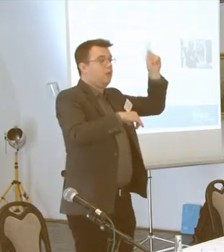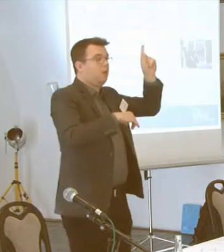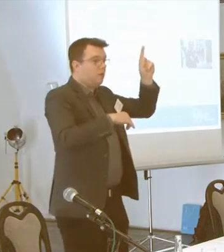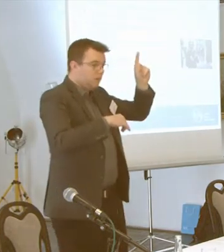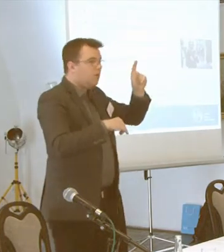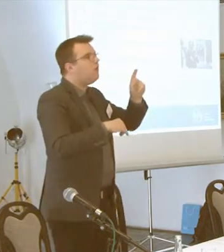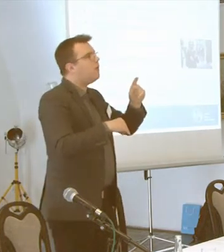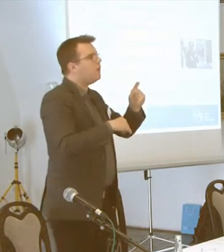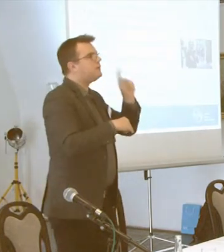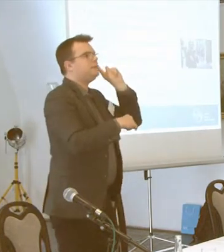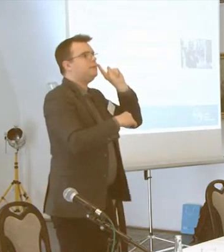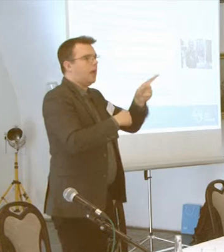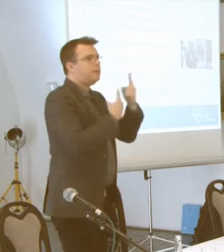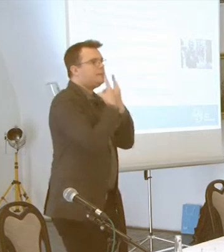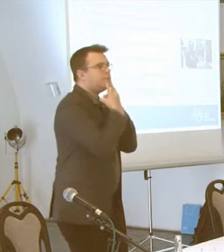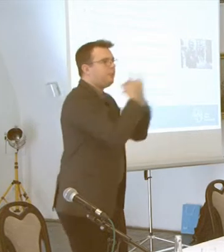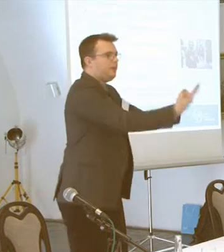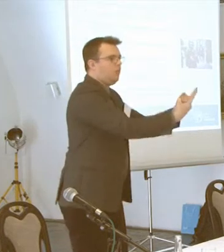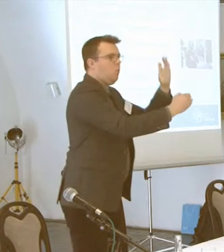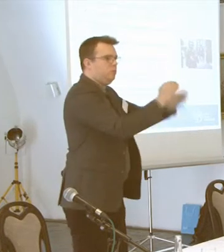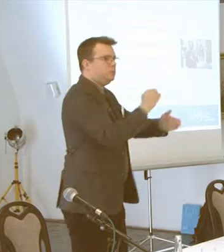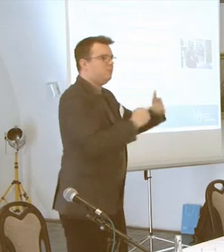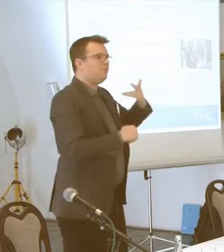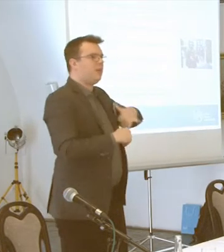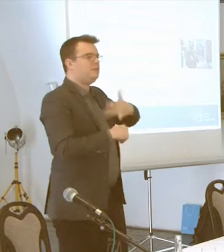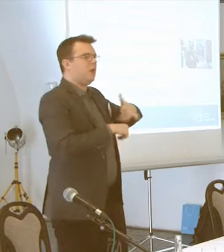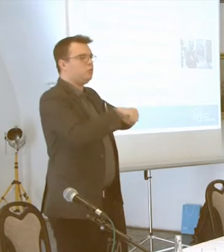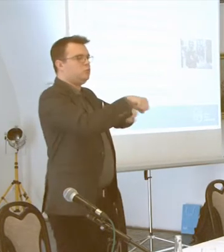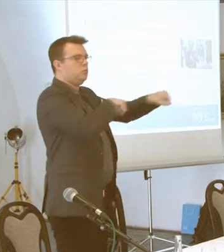The siren warning system, you have to